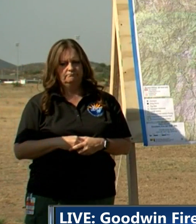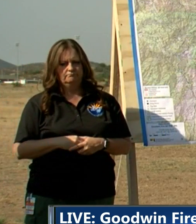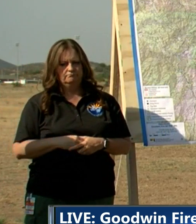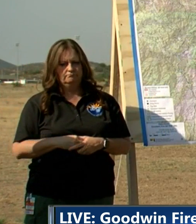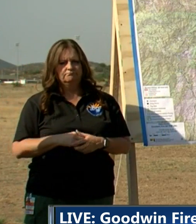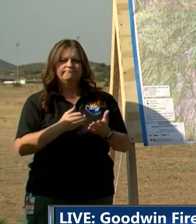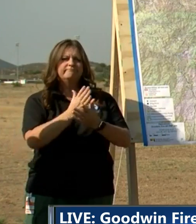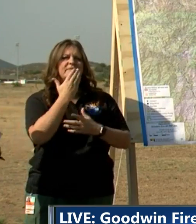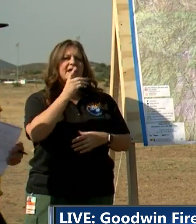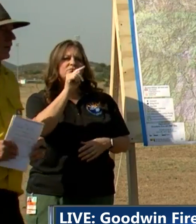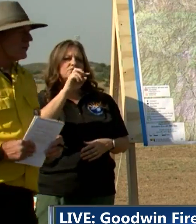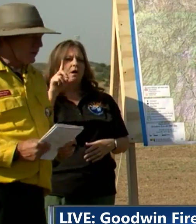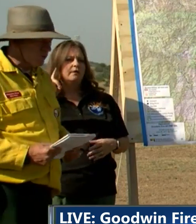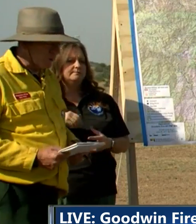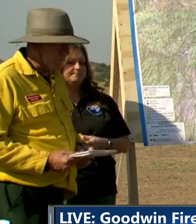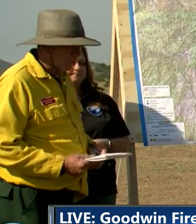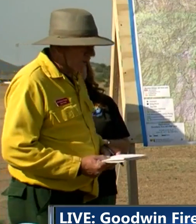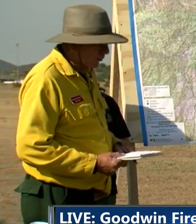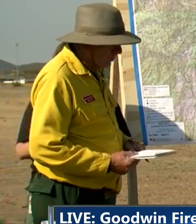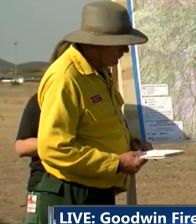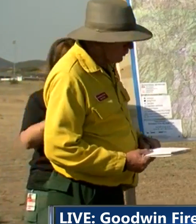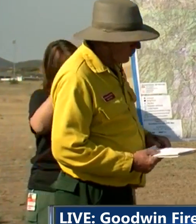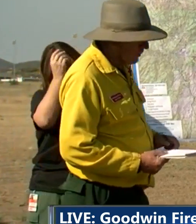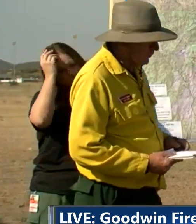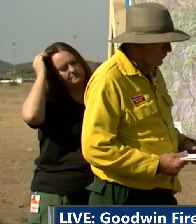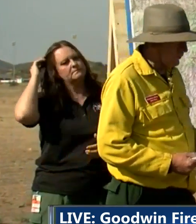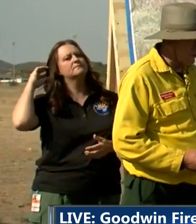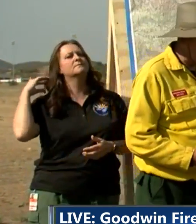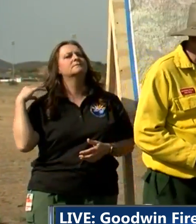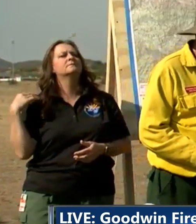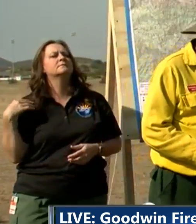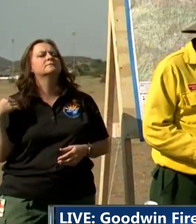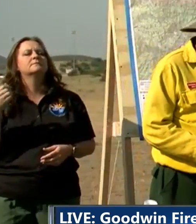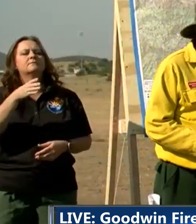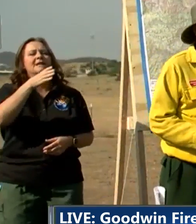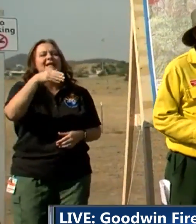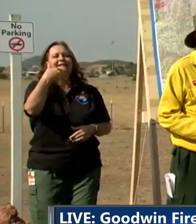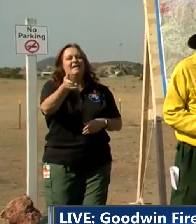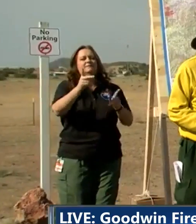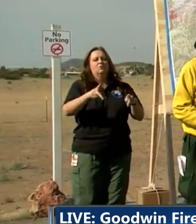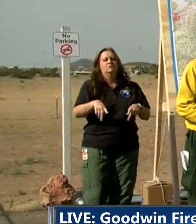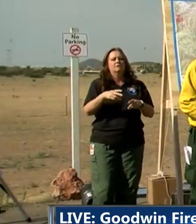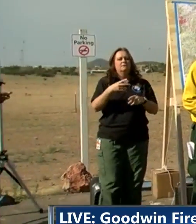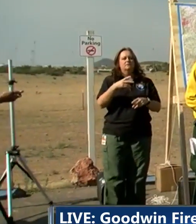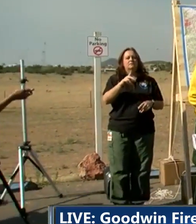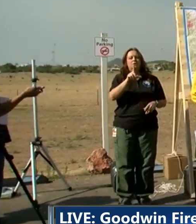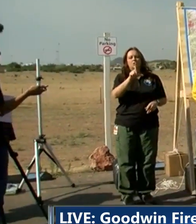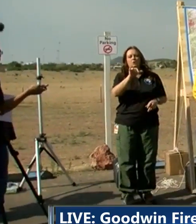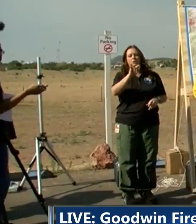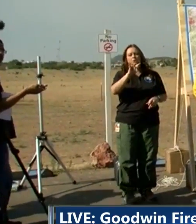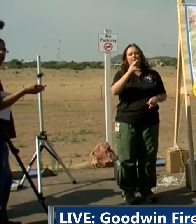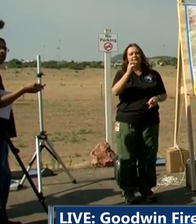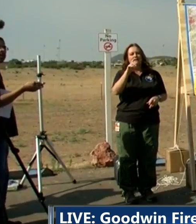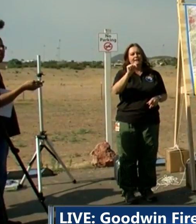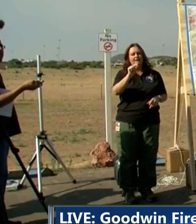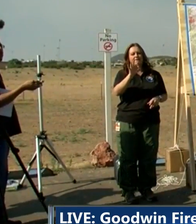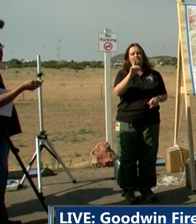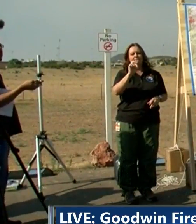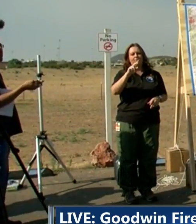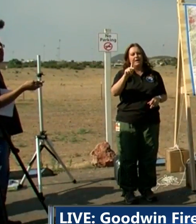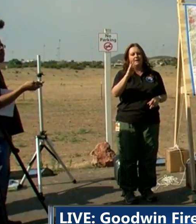All right, thanks, Todd. Yep. Our next briefer will be Lieutenant Frank Barbero from the Yavapai County Sheriff's